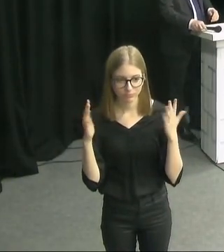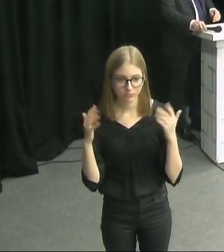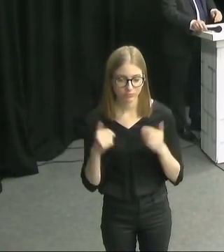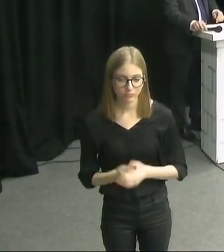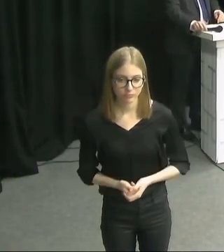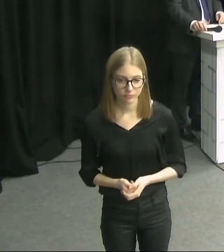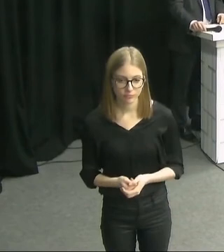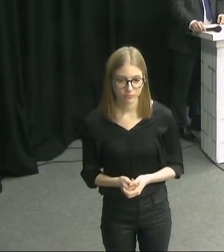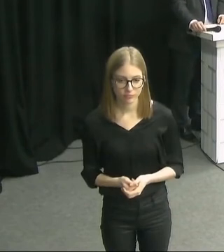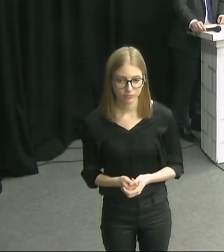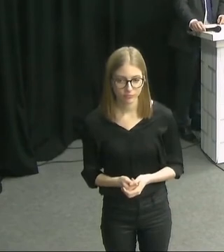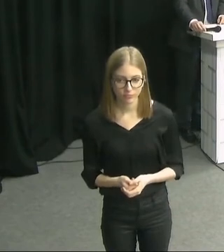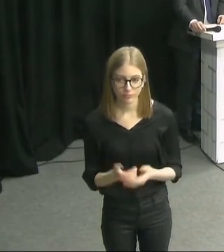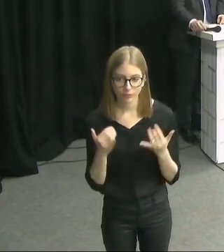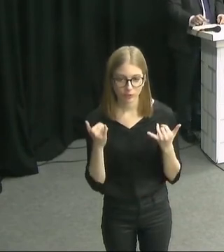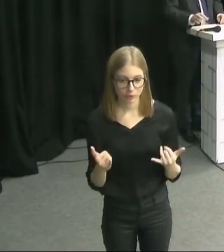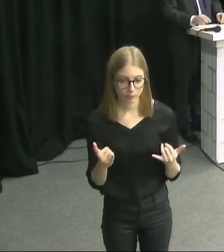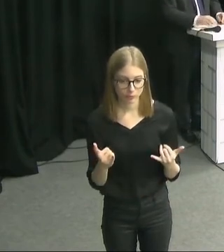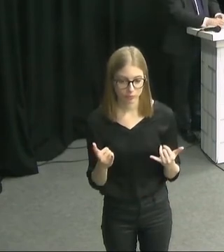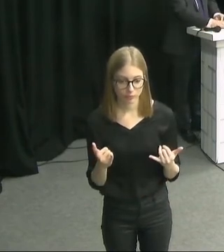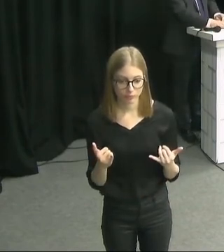for safekeeping. Tam.